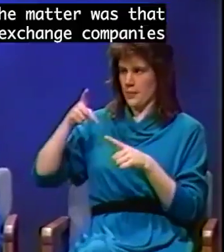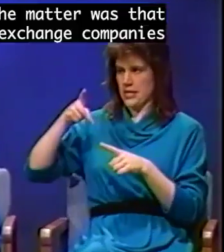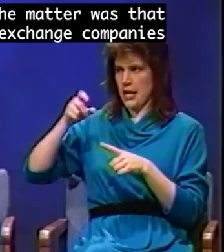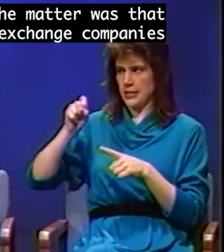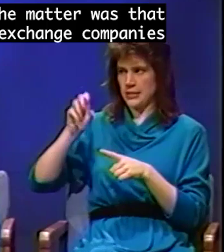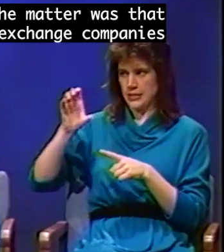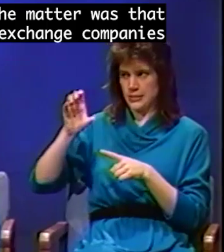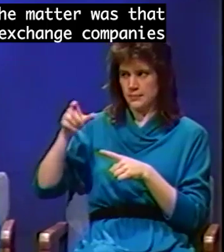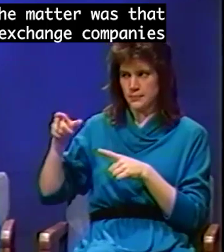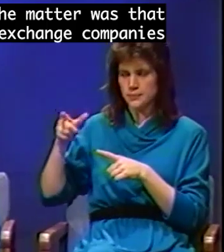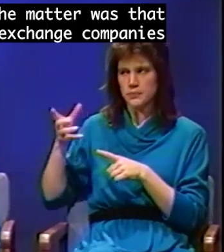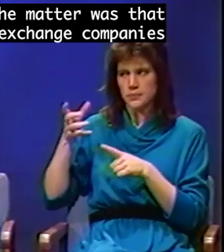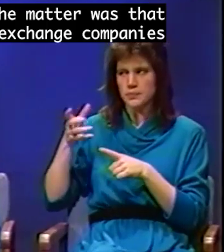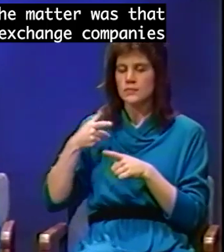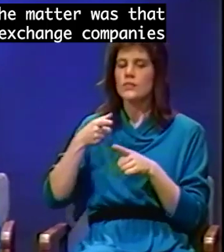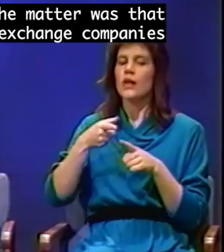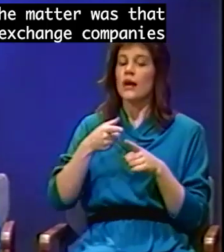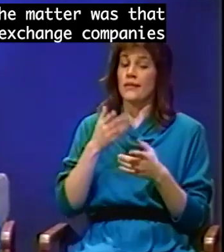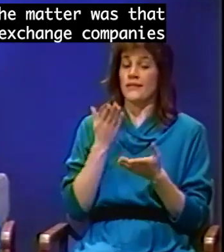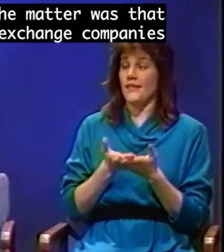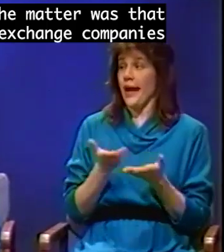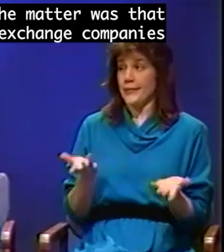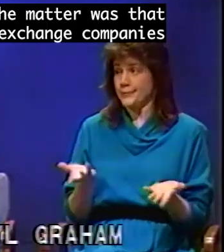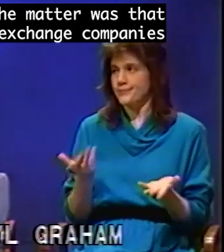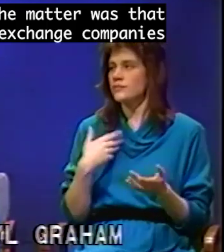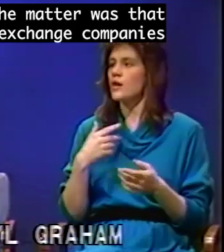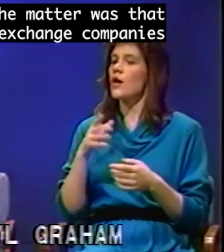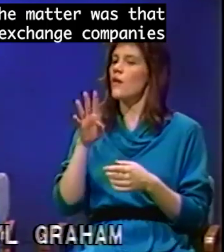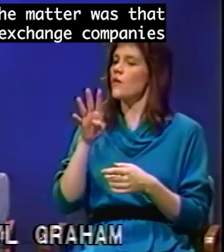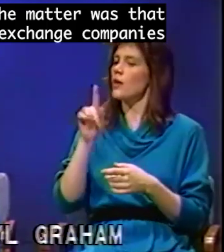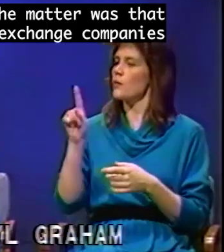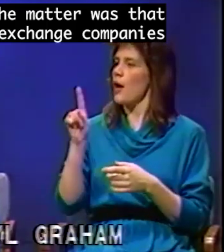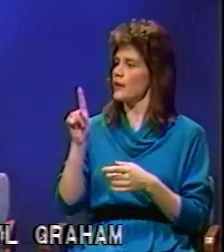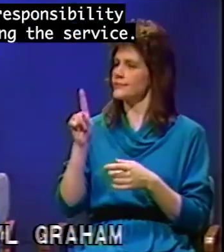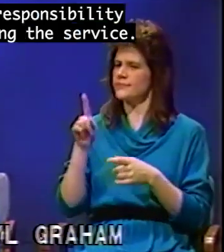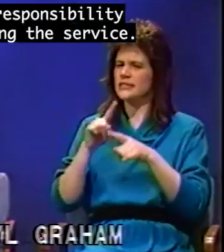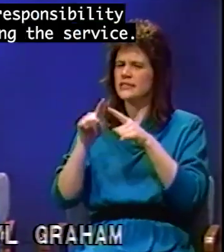the fact of the matter was that the 41 local exchange companies